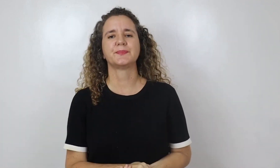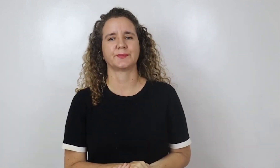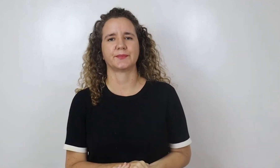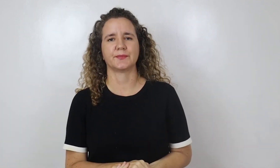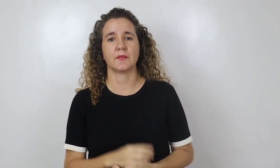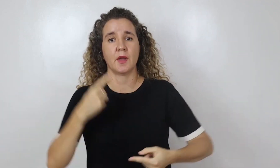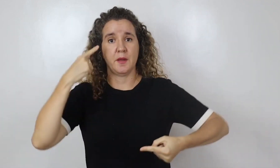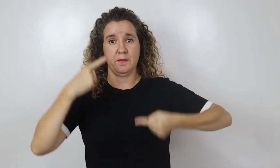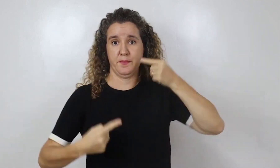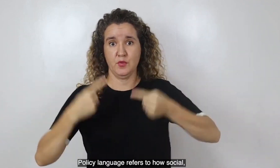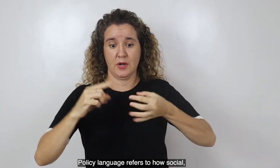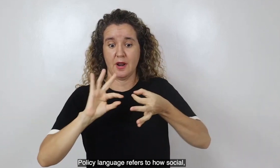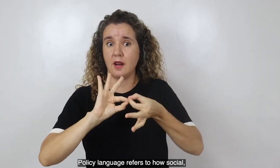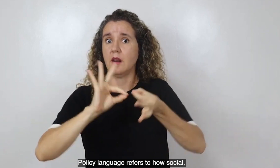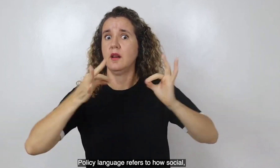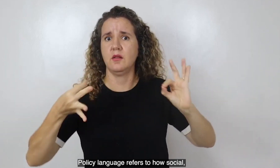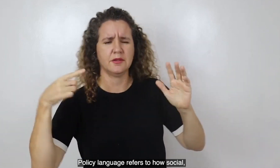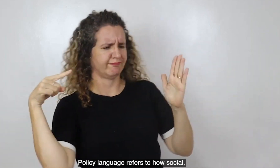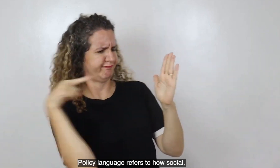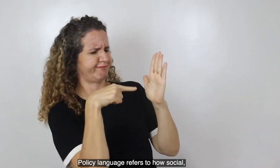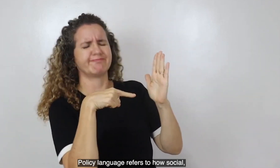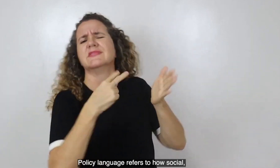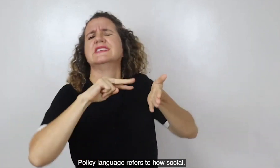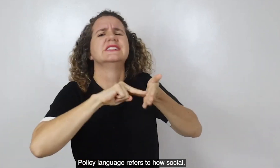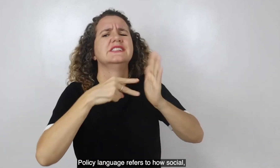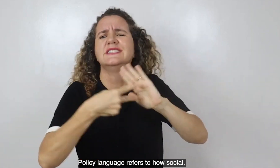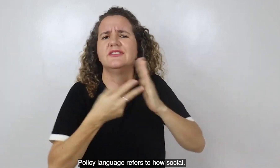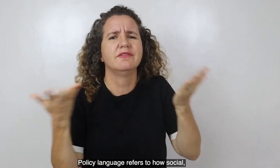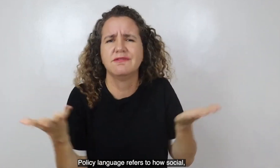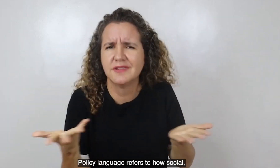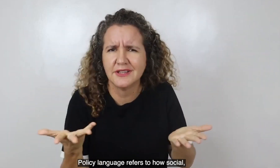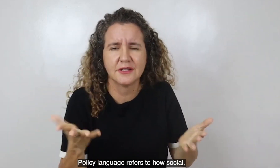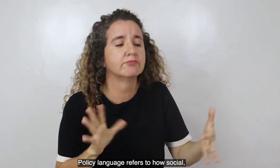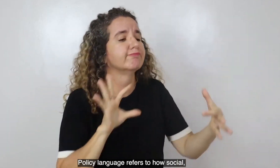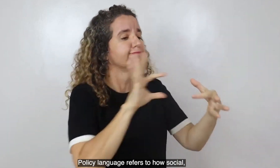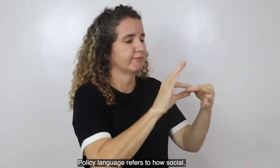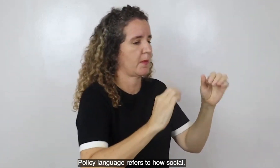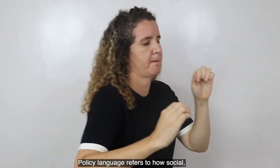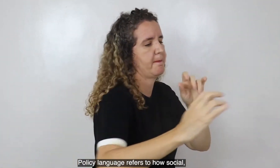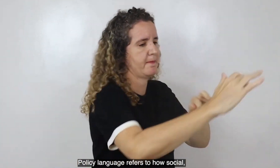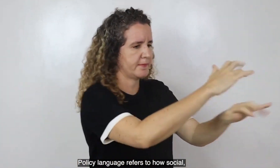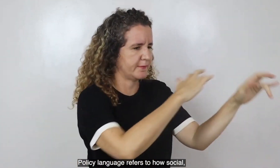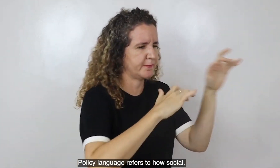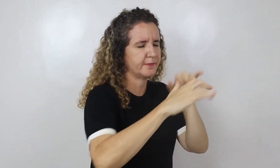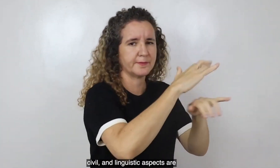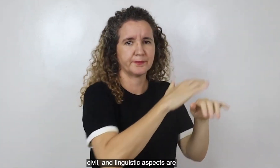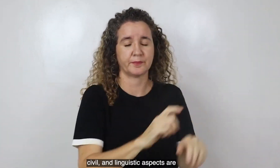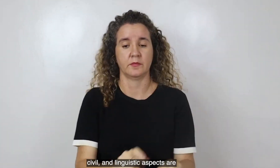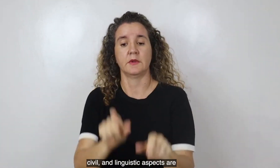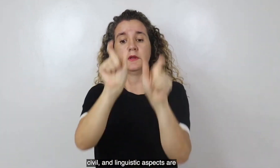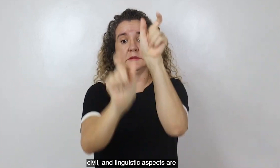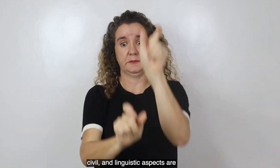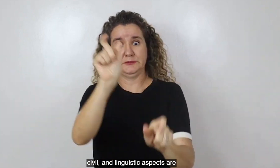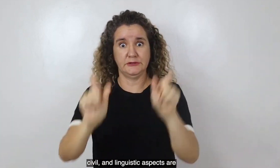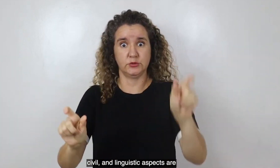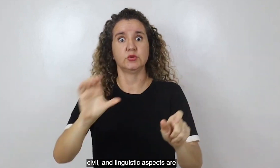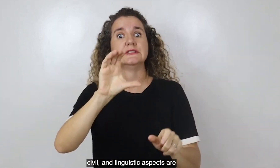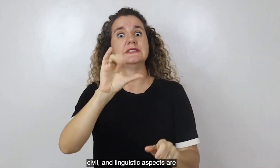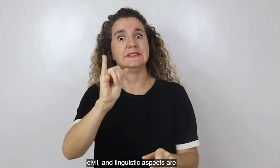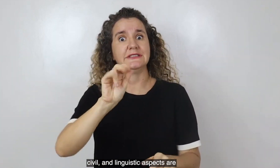Policy language refers to how social, civil, and linguistic aspects are connected and brought